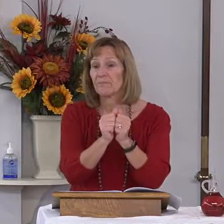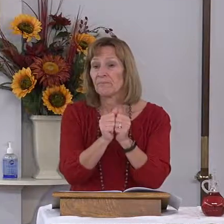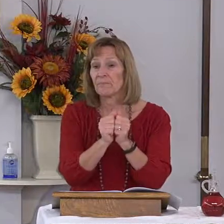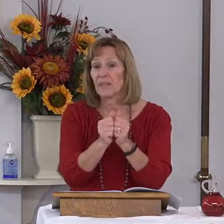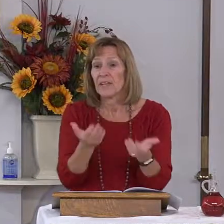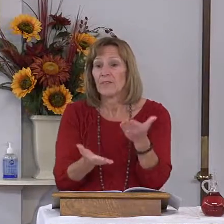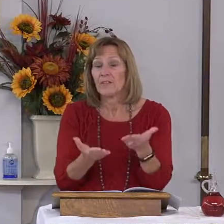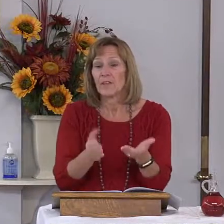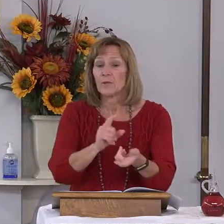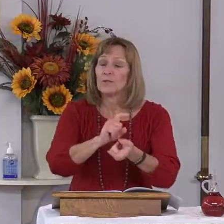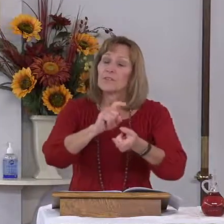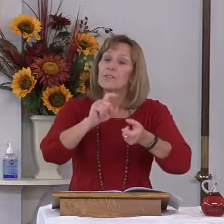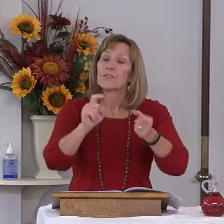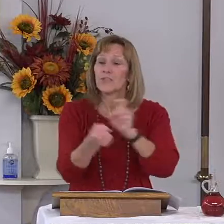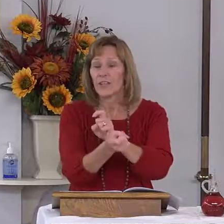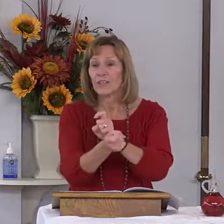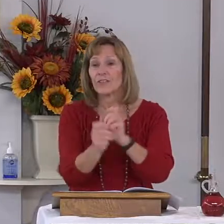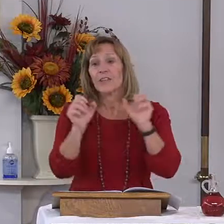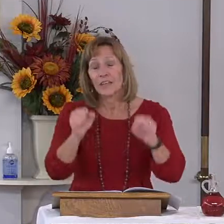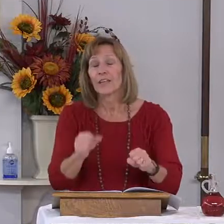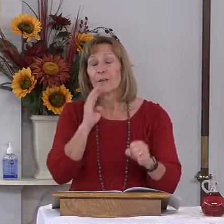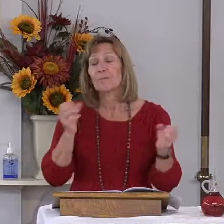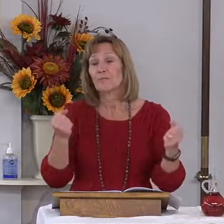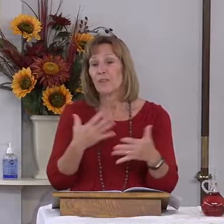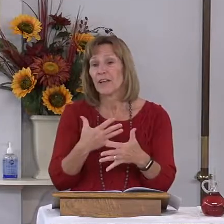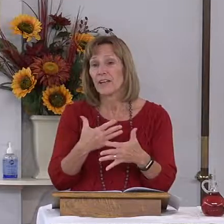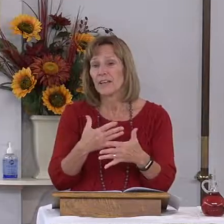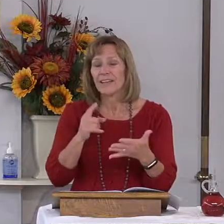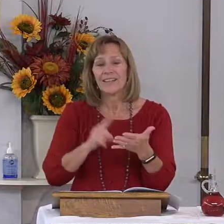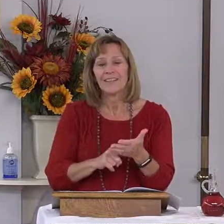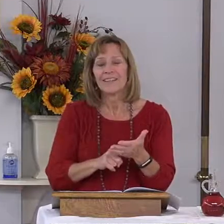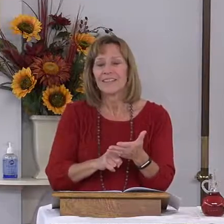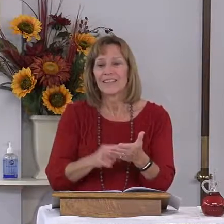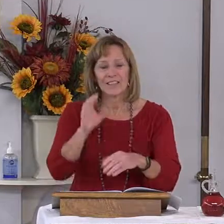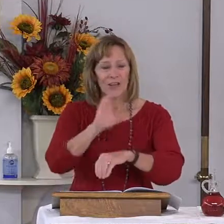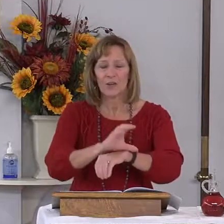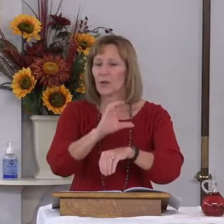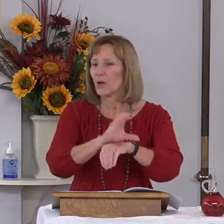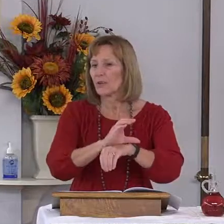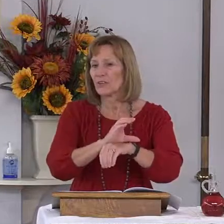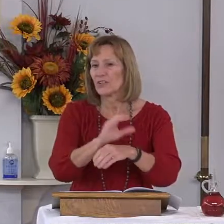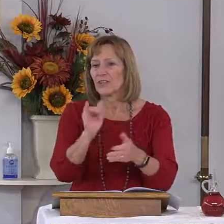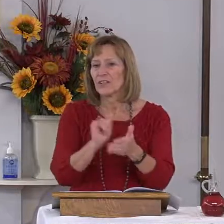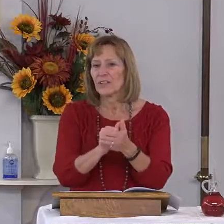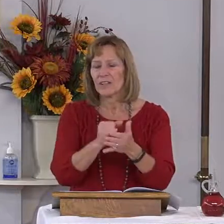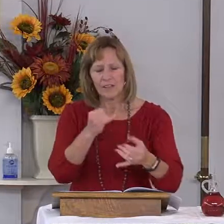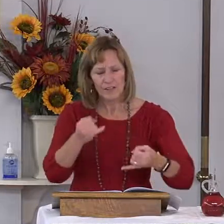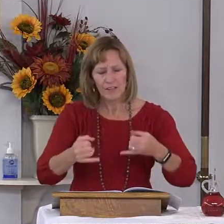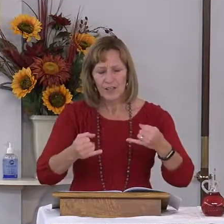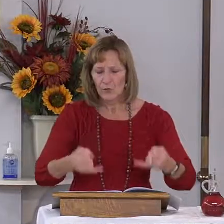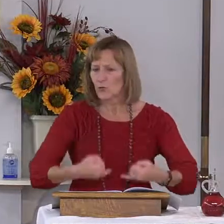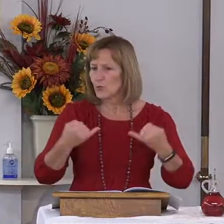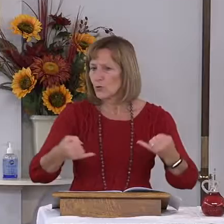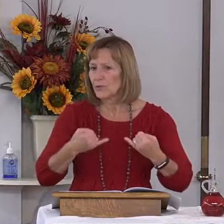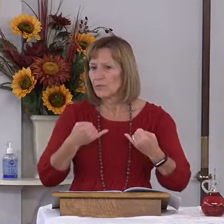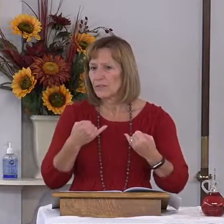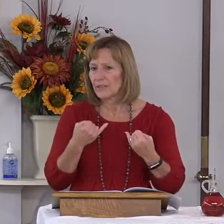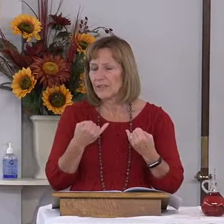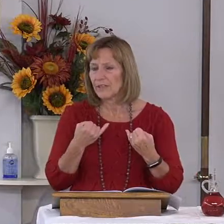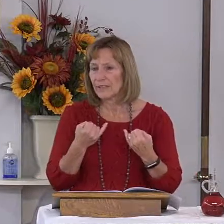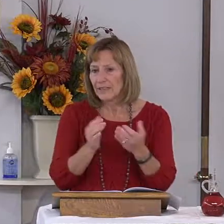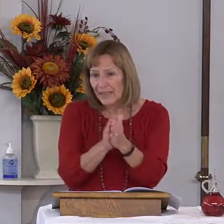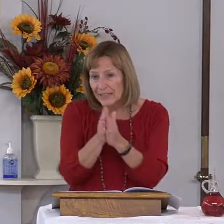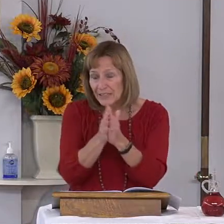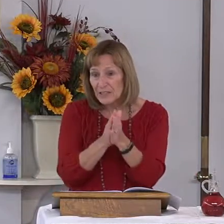Even though change can be frightening, this is a congregation that joyfully anticipates